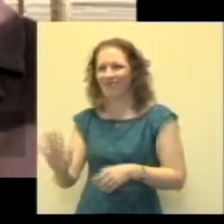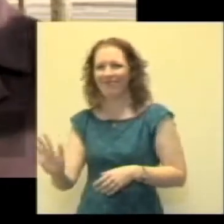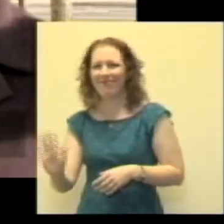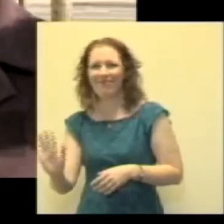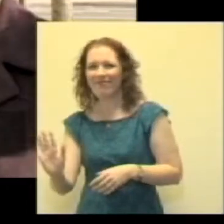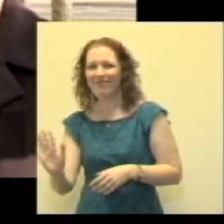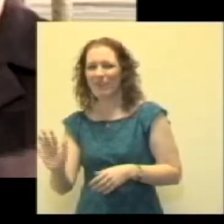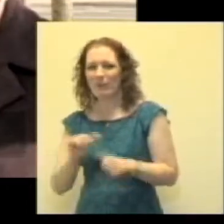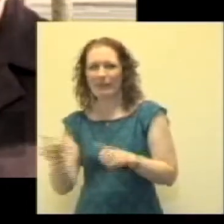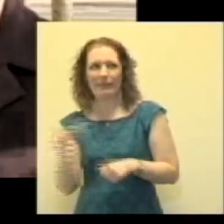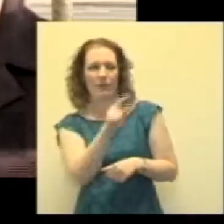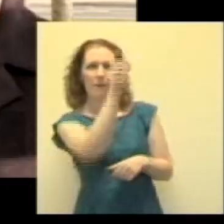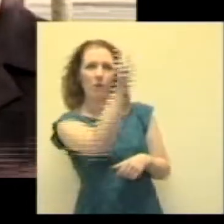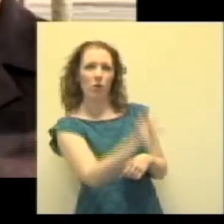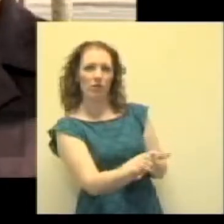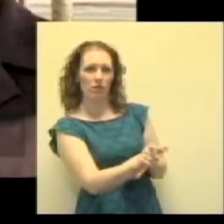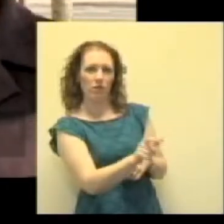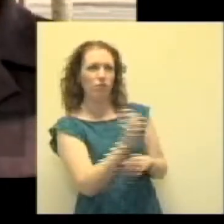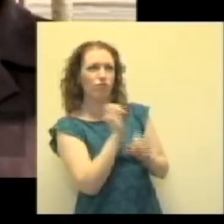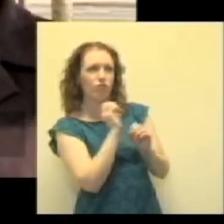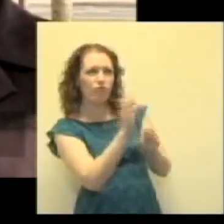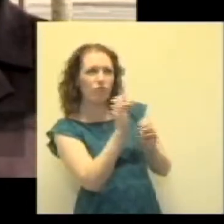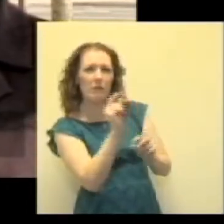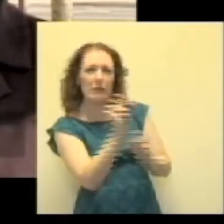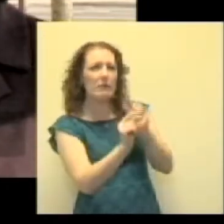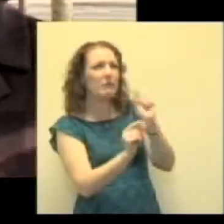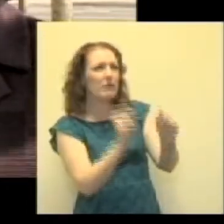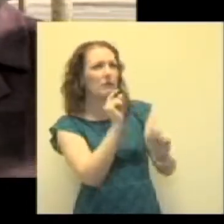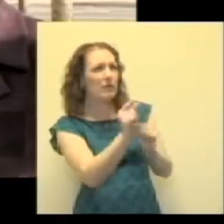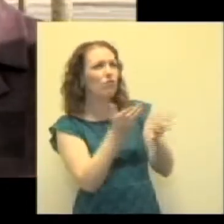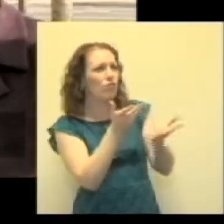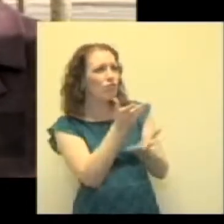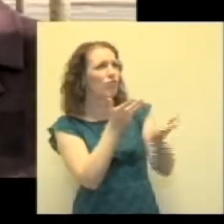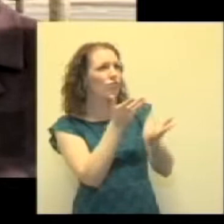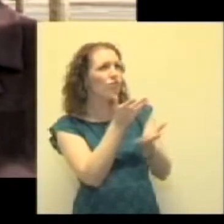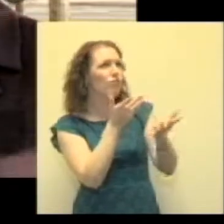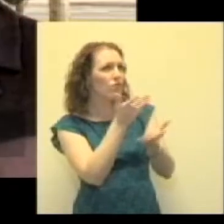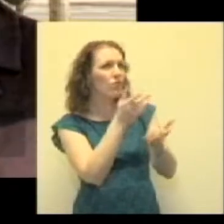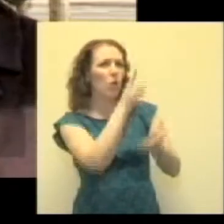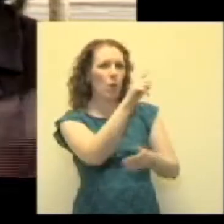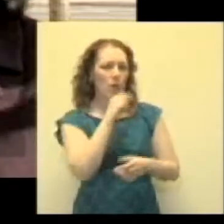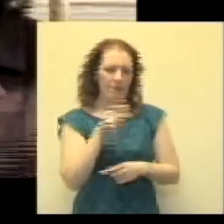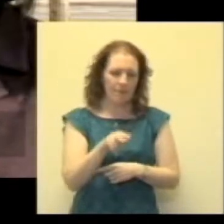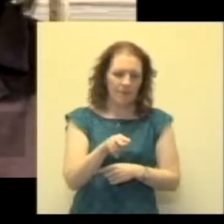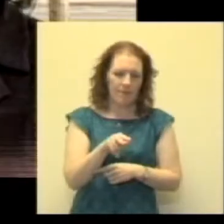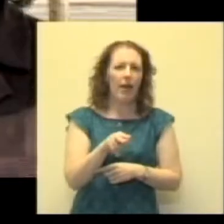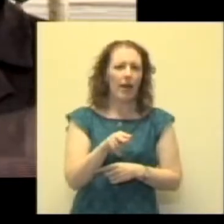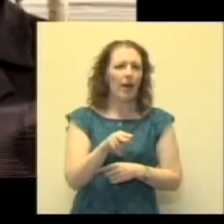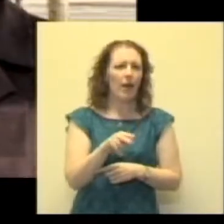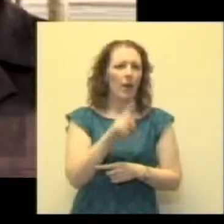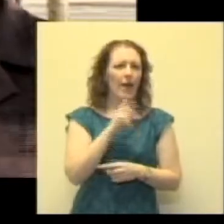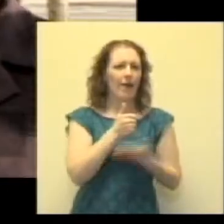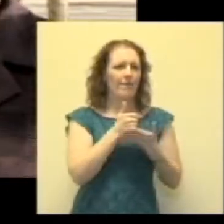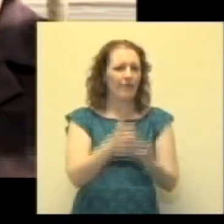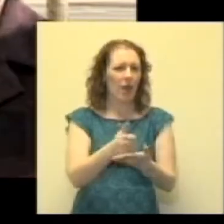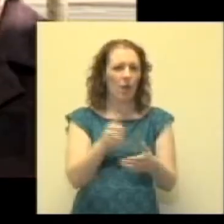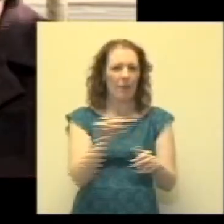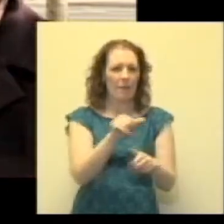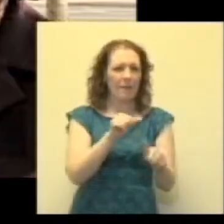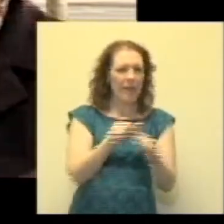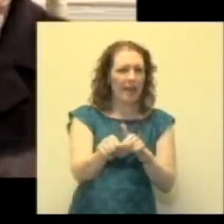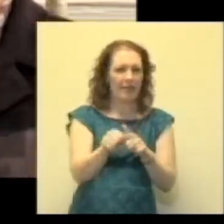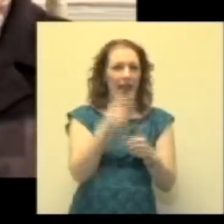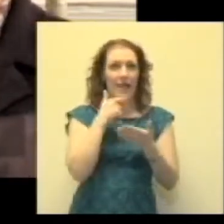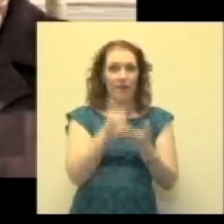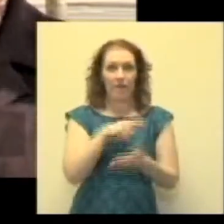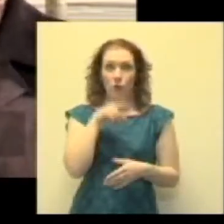information private, and that's fine. The important thing as well is you don't have to tell them all your secrets. Just let them have an idea